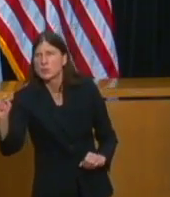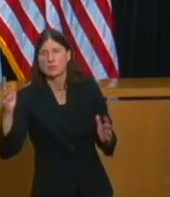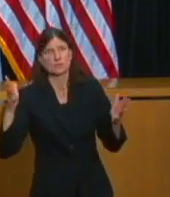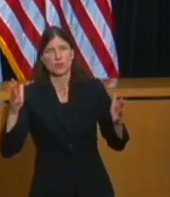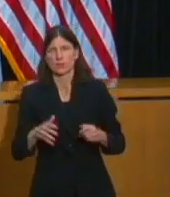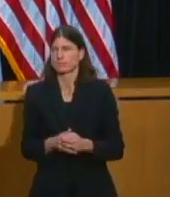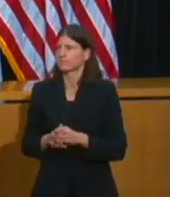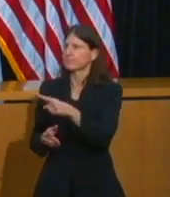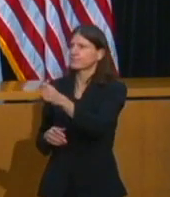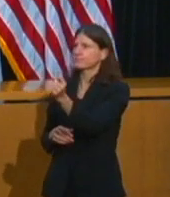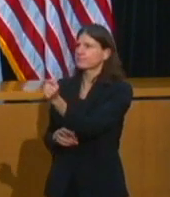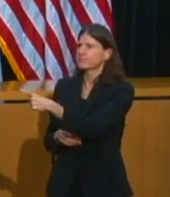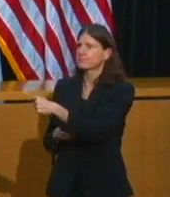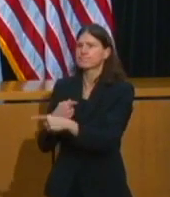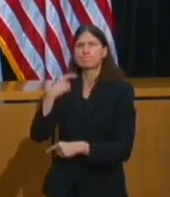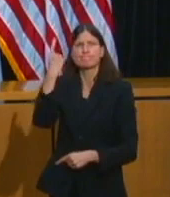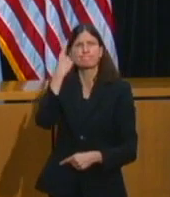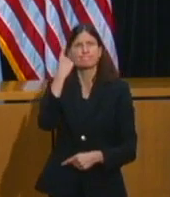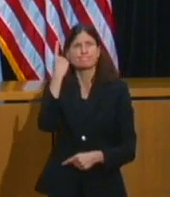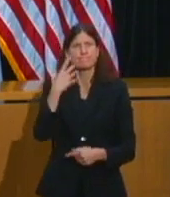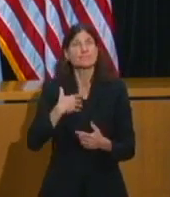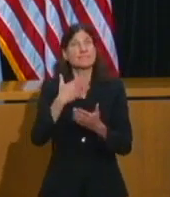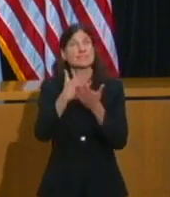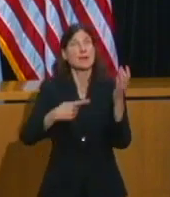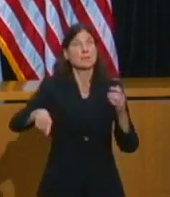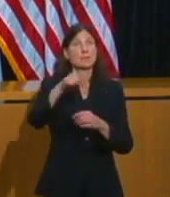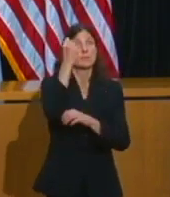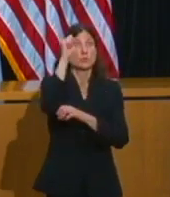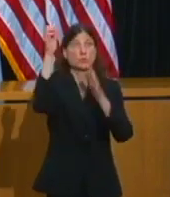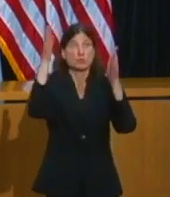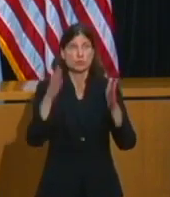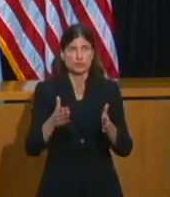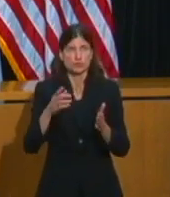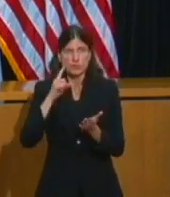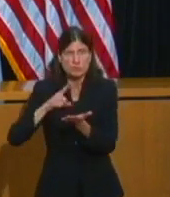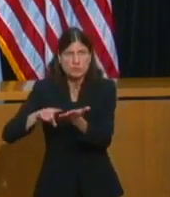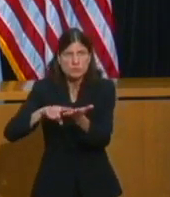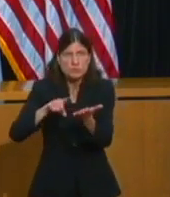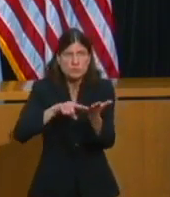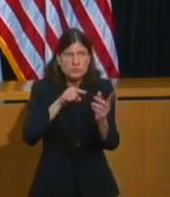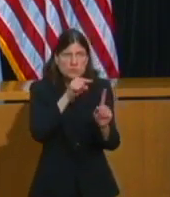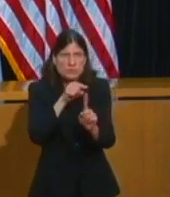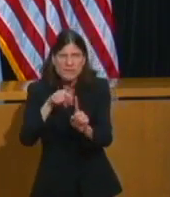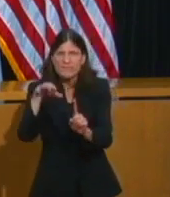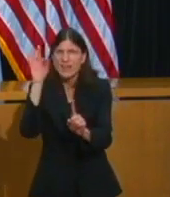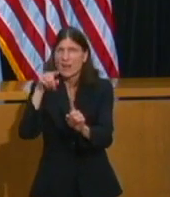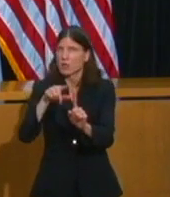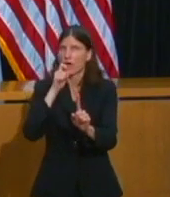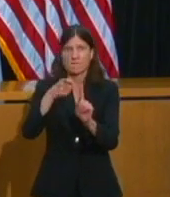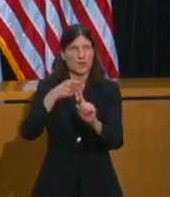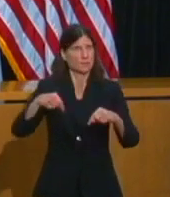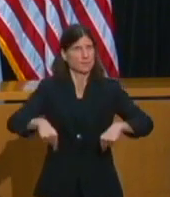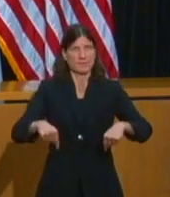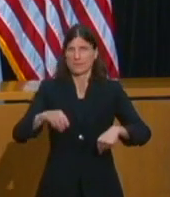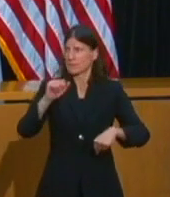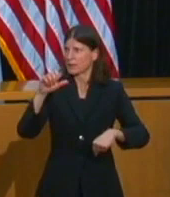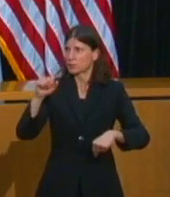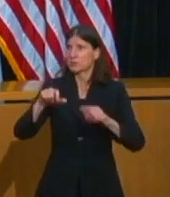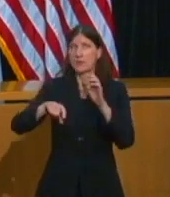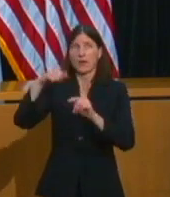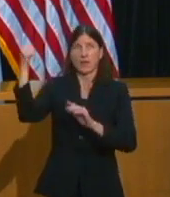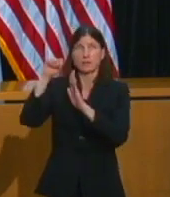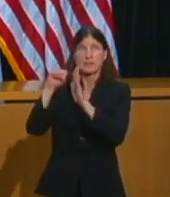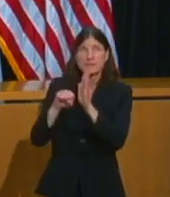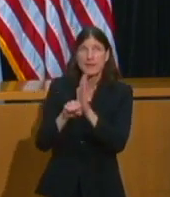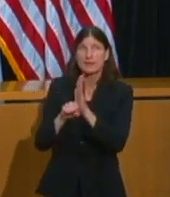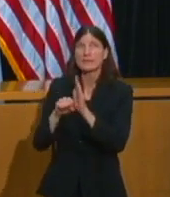that some of these rioters are looking up their addresses and even threatening to go to their homes, but what will the state do moving forward? It seemed like last night went a lot